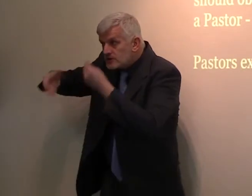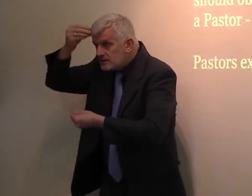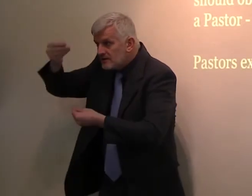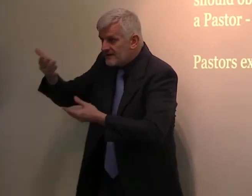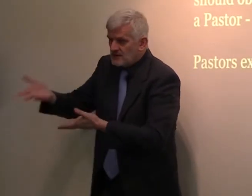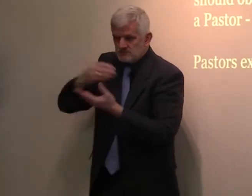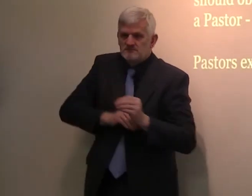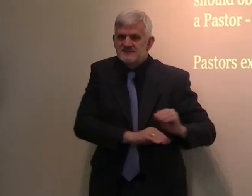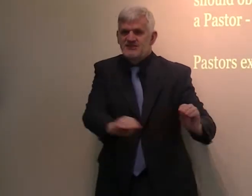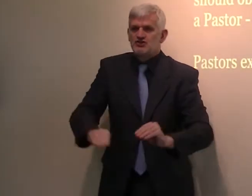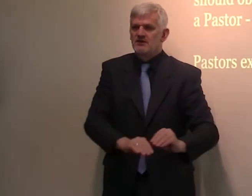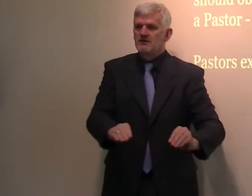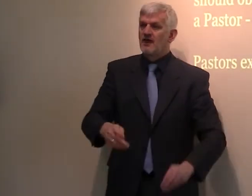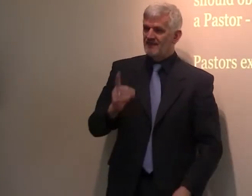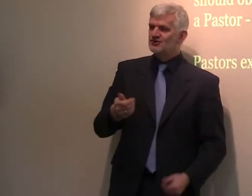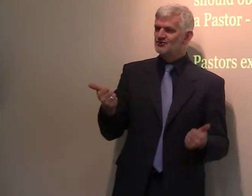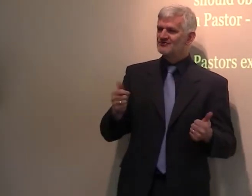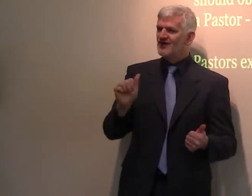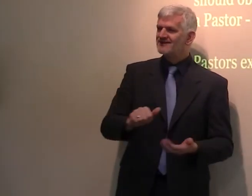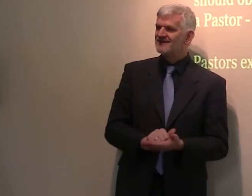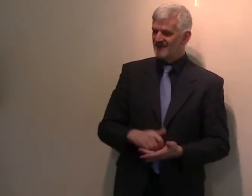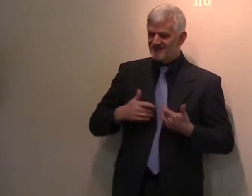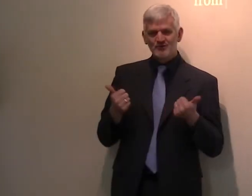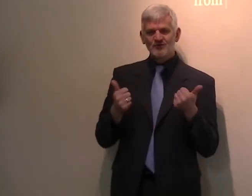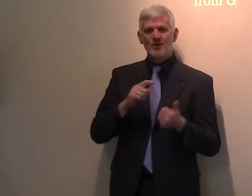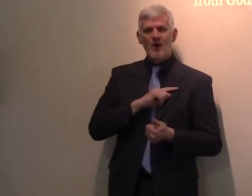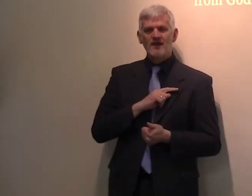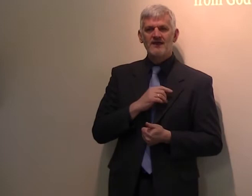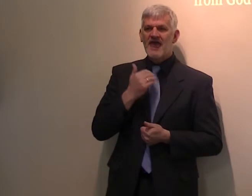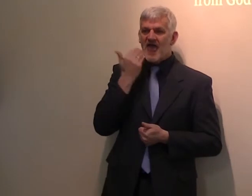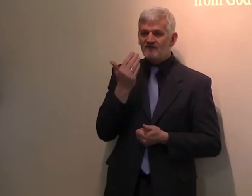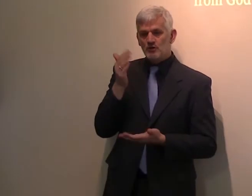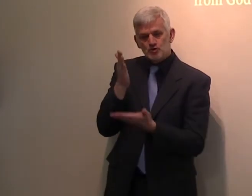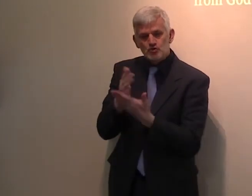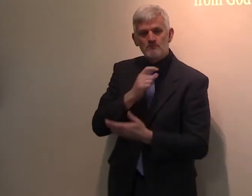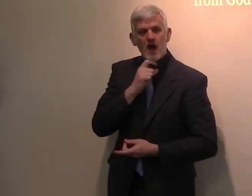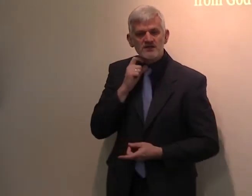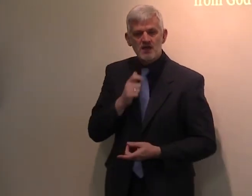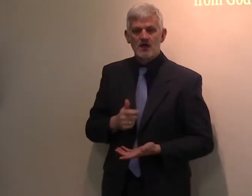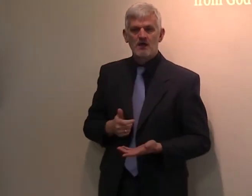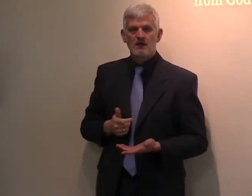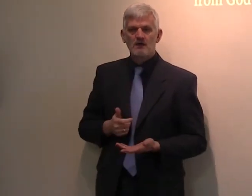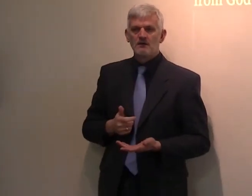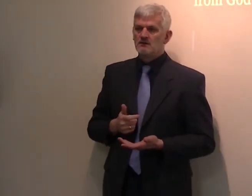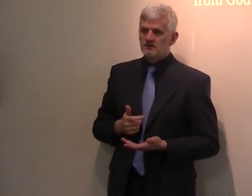a comfort to you and me? That every true pastor is in the hand of, not of the church, not in his own